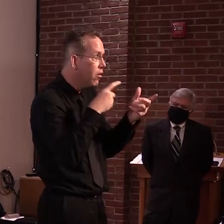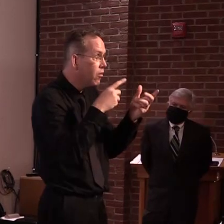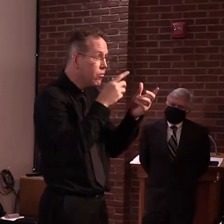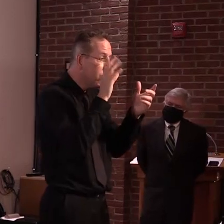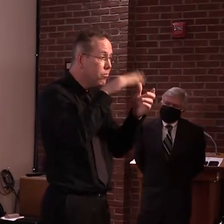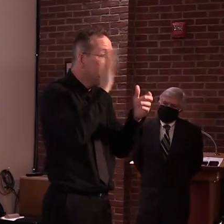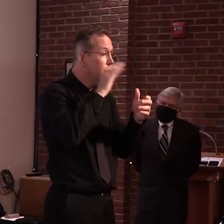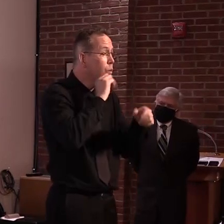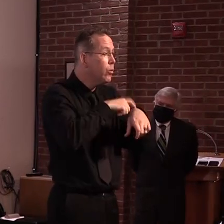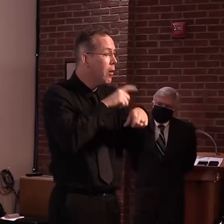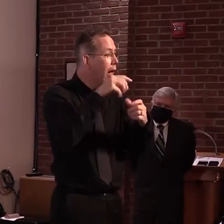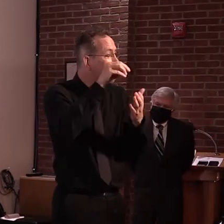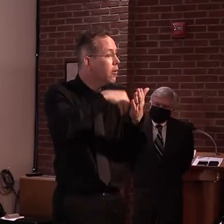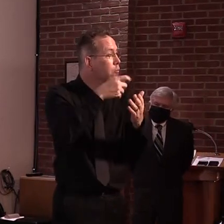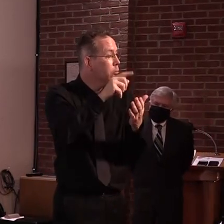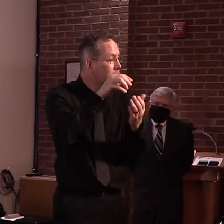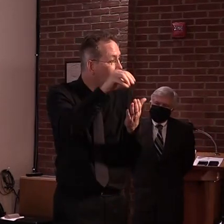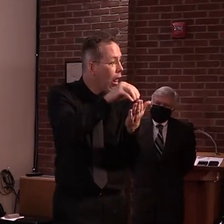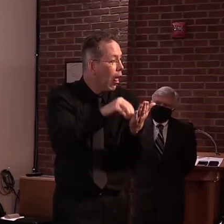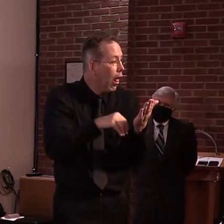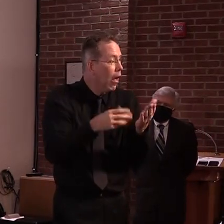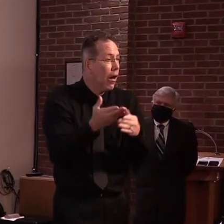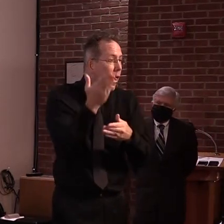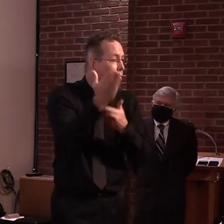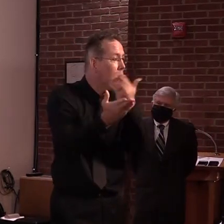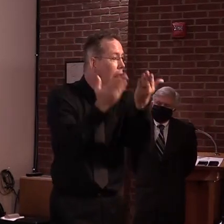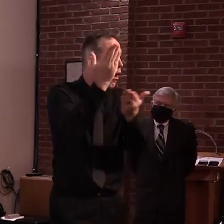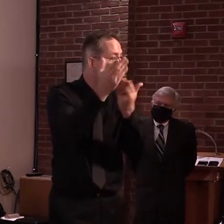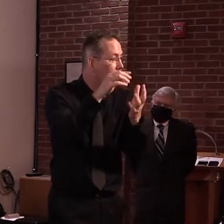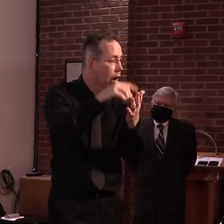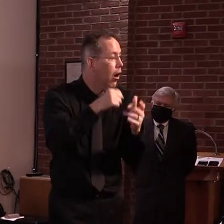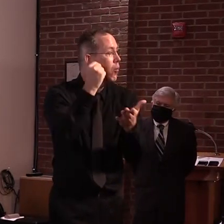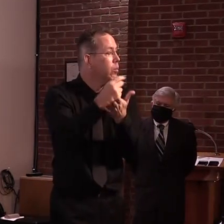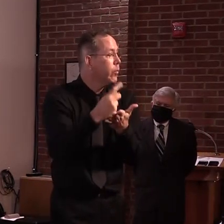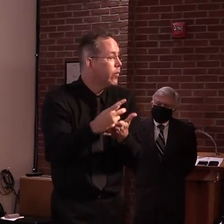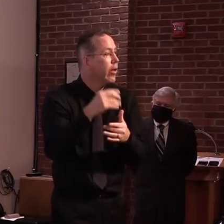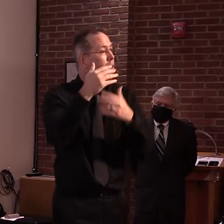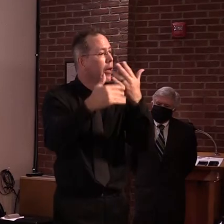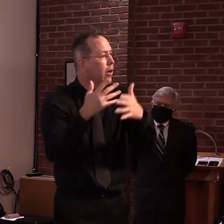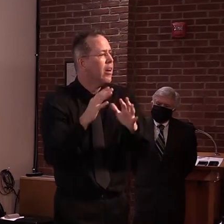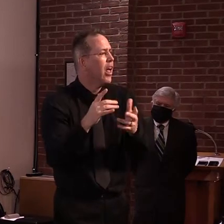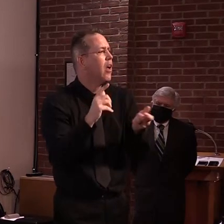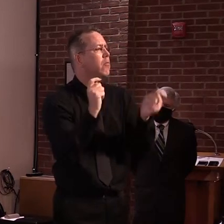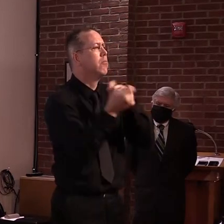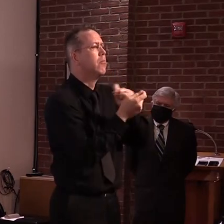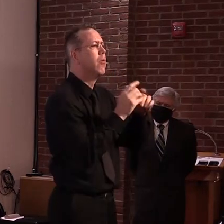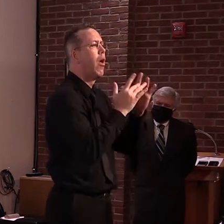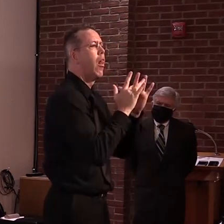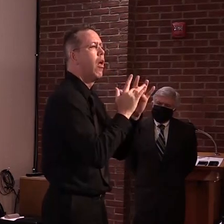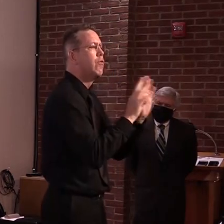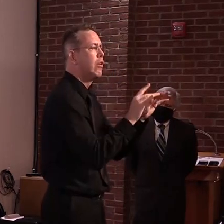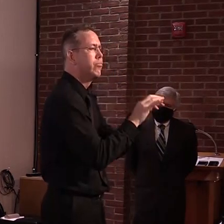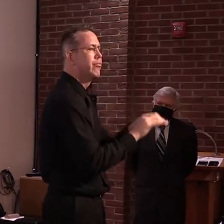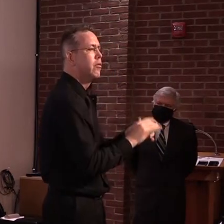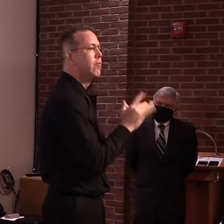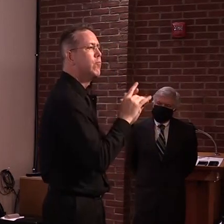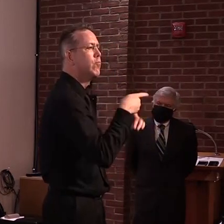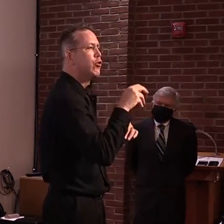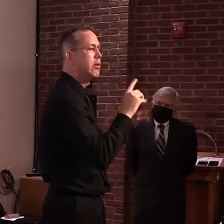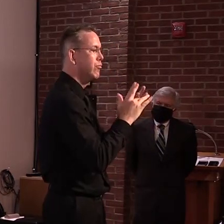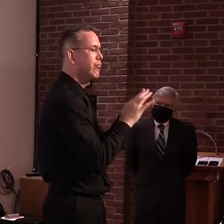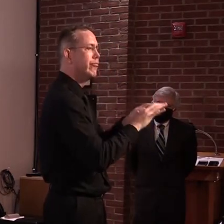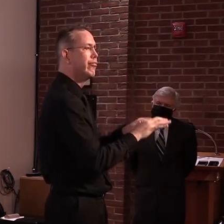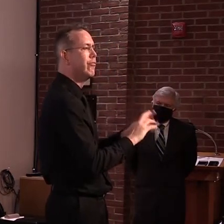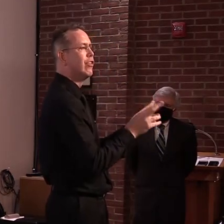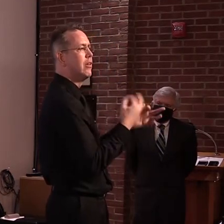functions. I want to be clear that we refer to this as phase one and phase two, And perhaps people have heard the legislature has referred to